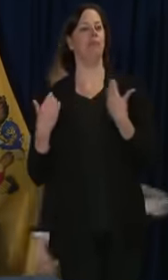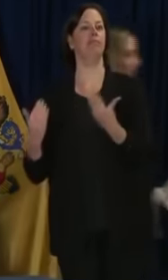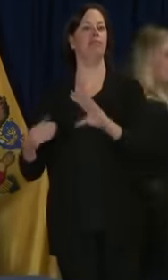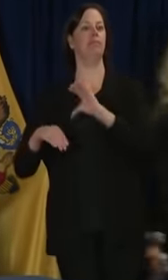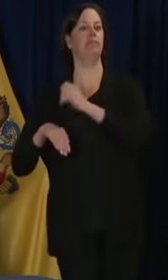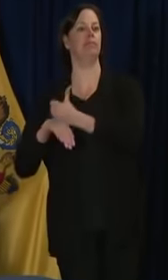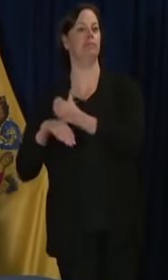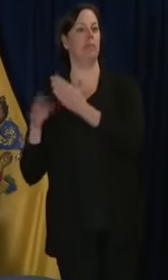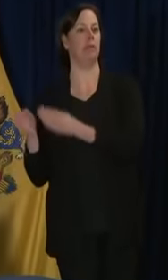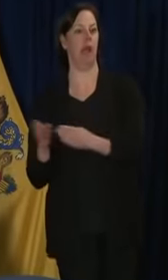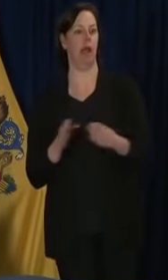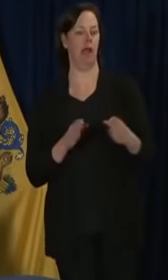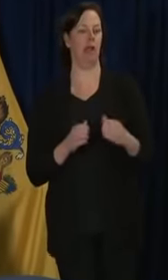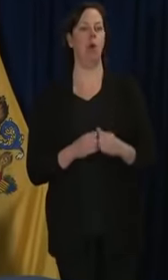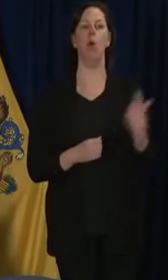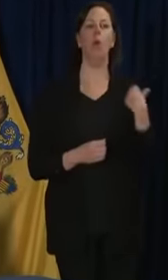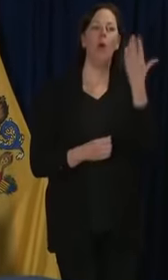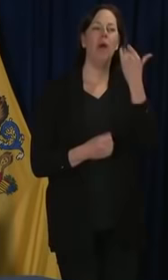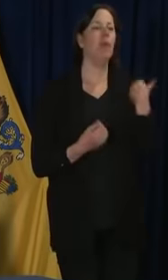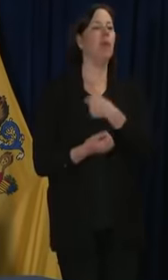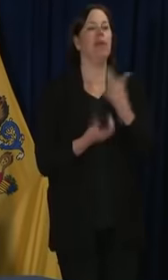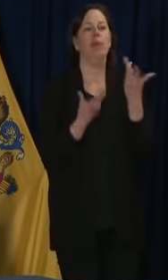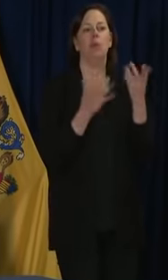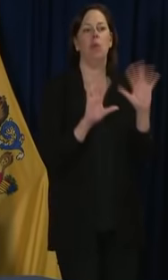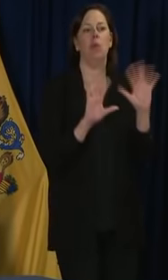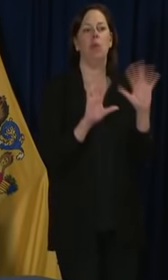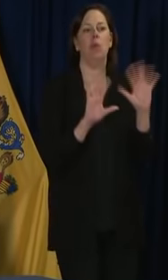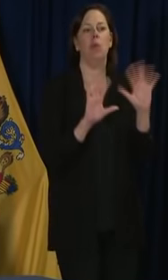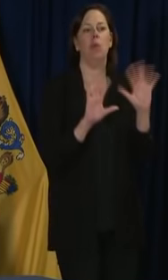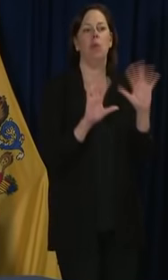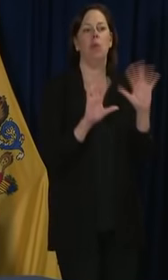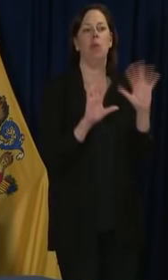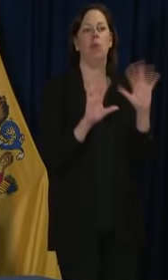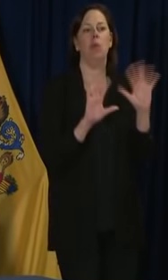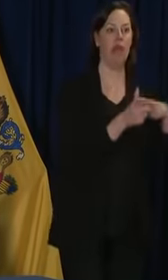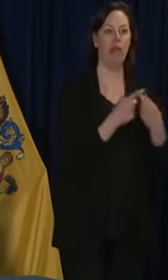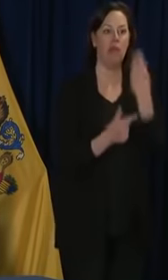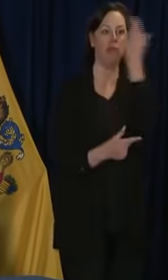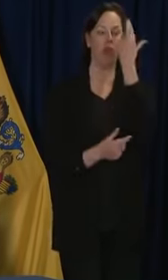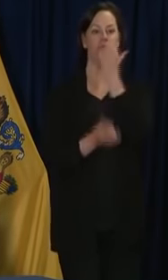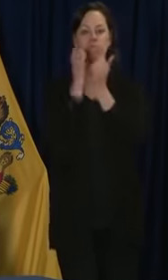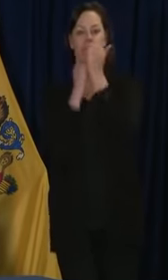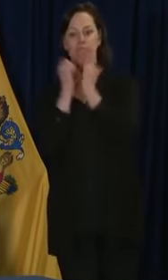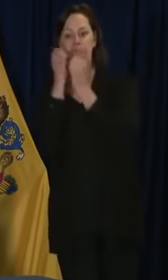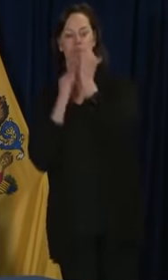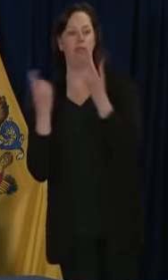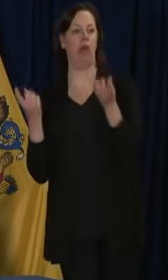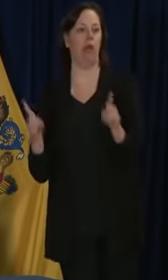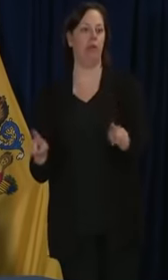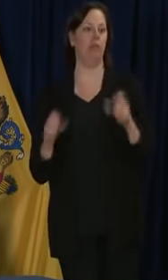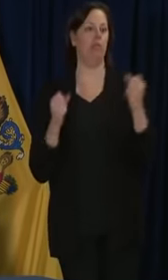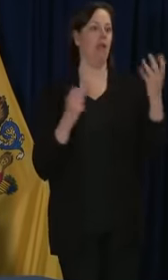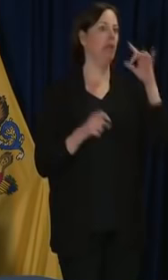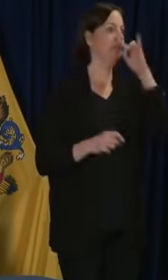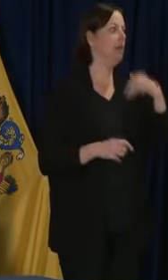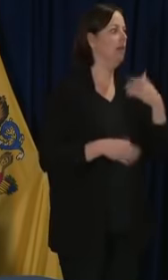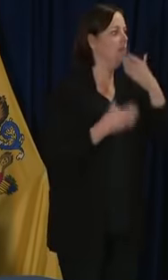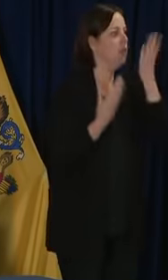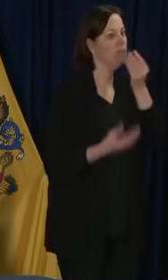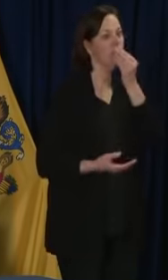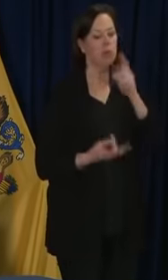also didn't want to just do something to get a sugar high and then realize, holy cow, we got a lot of kids who are going without the only meal